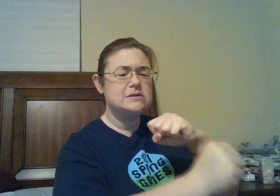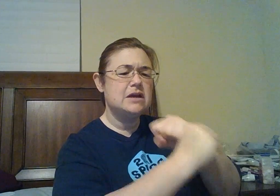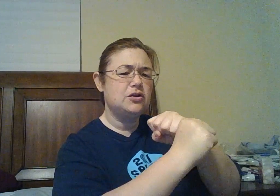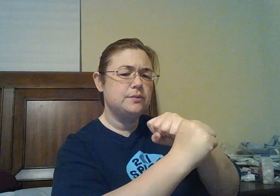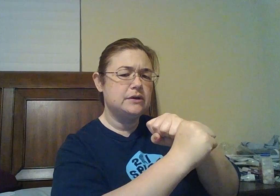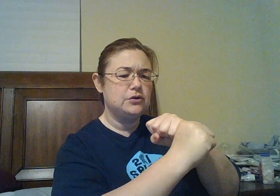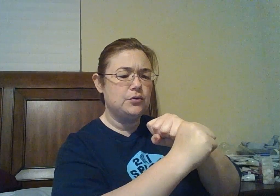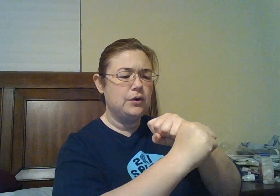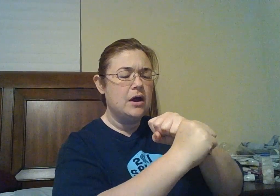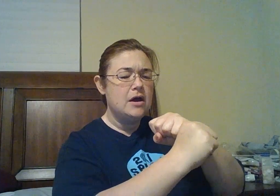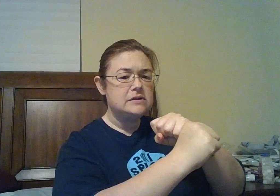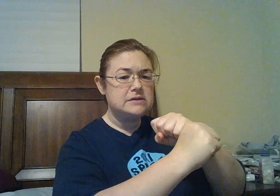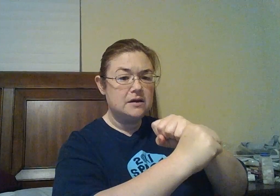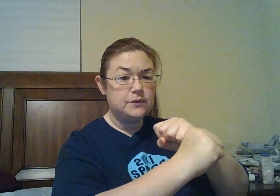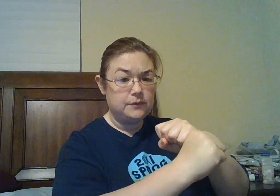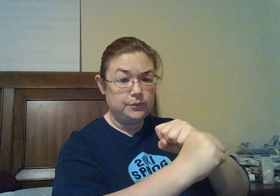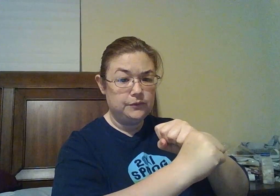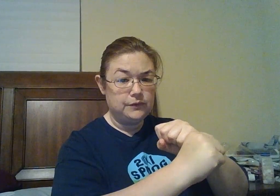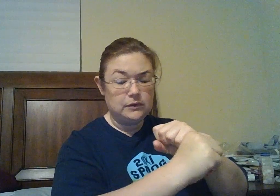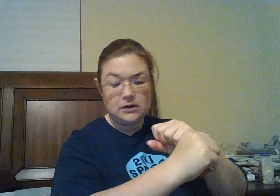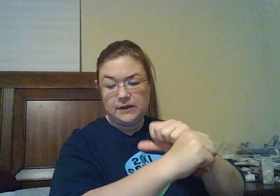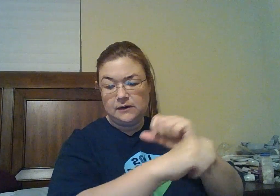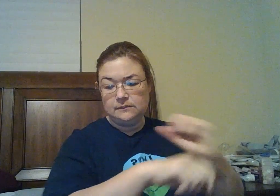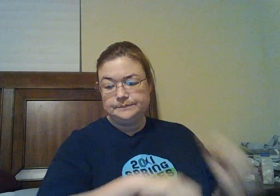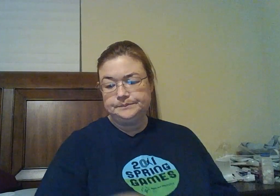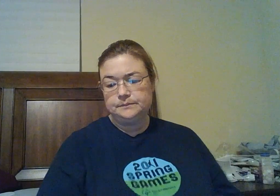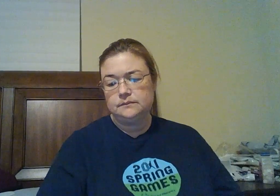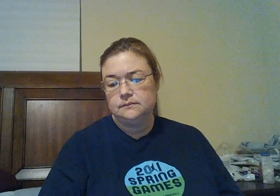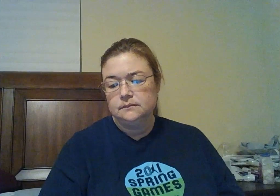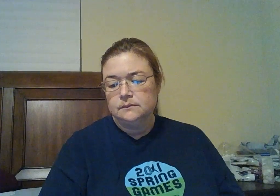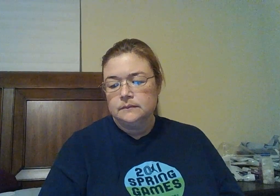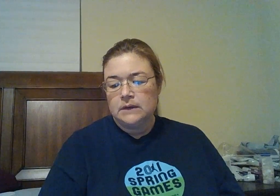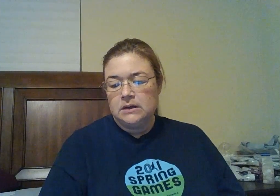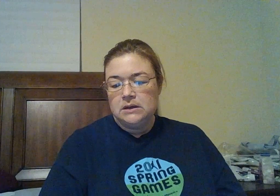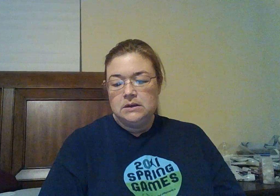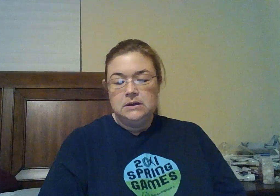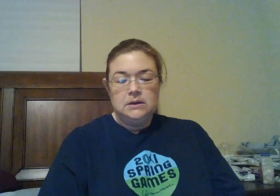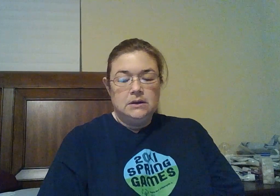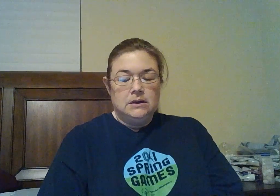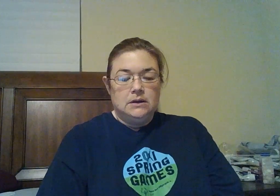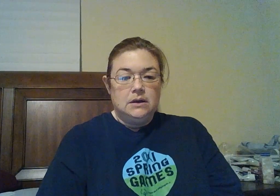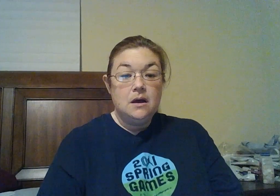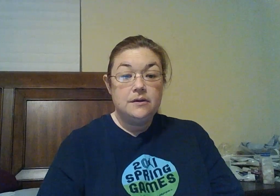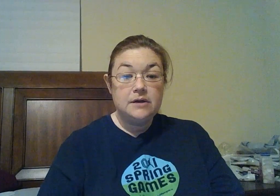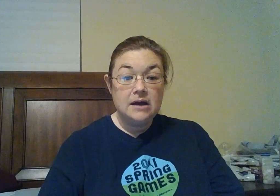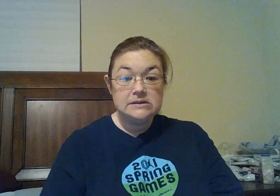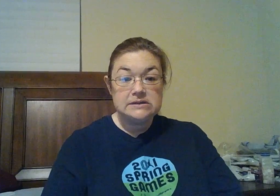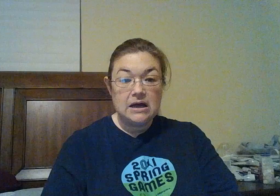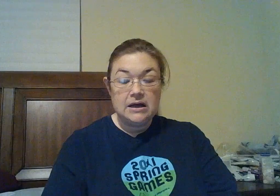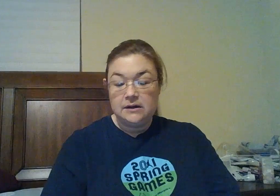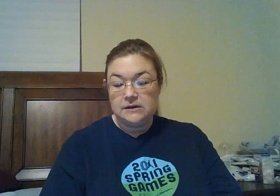like you're putting your stamp of approval on there. The next sign is